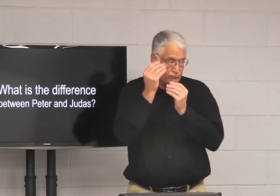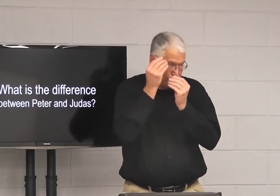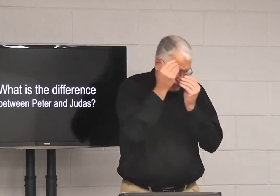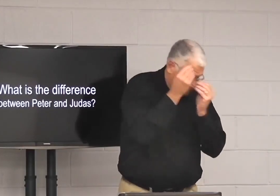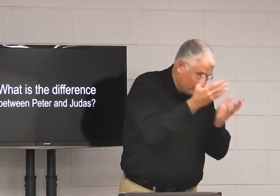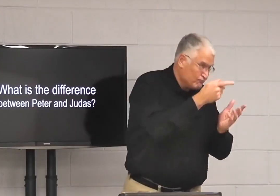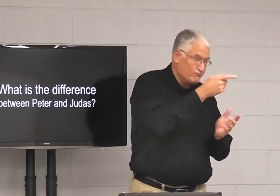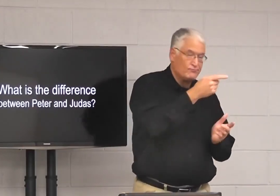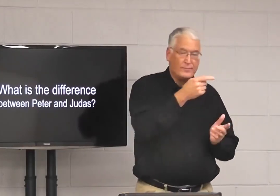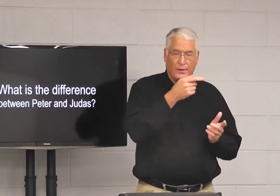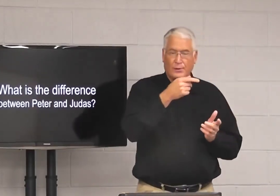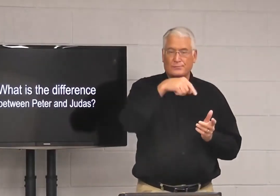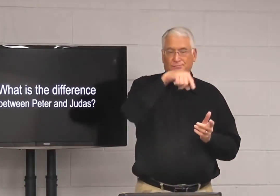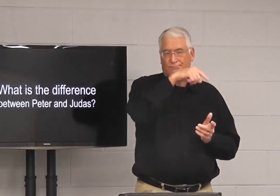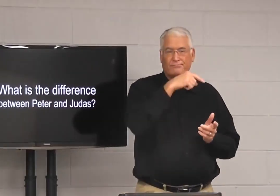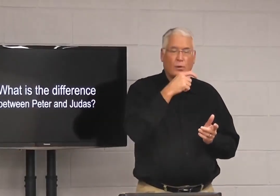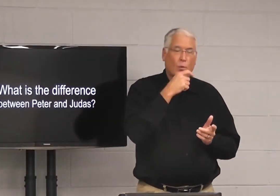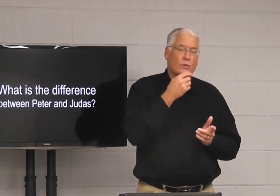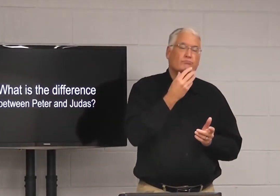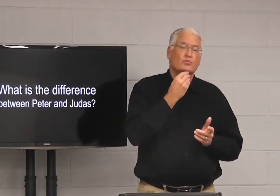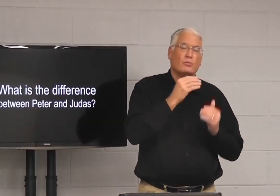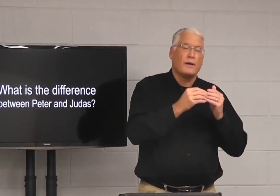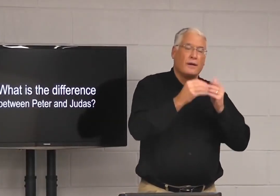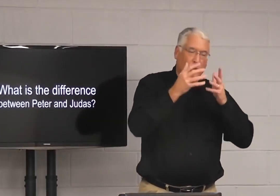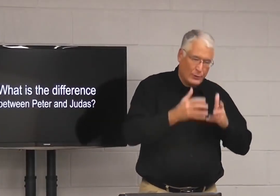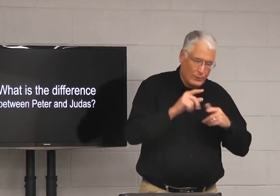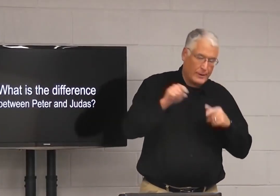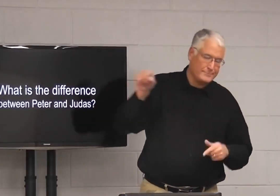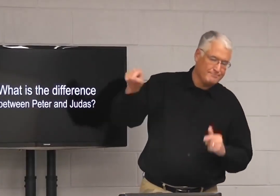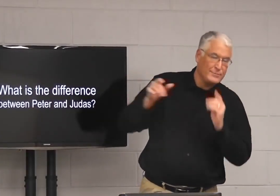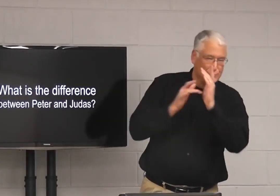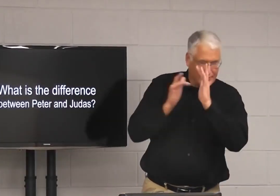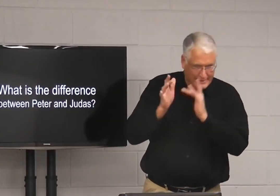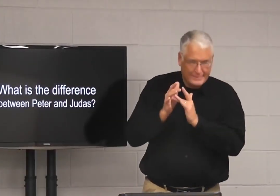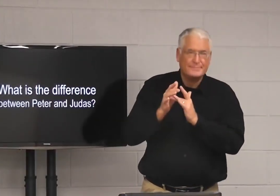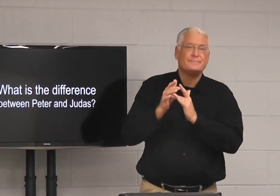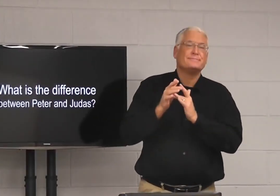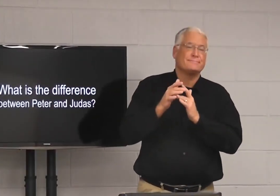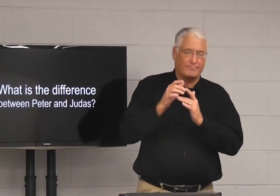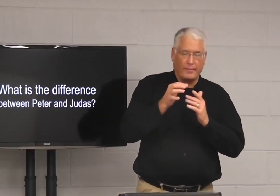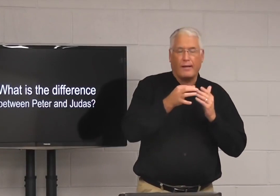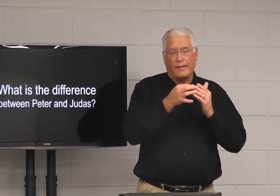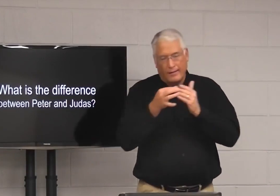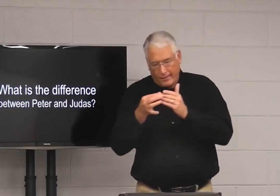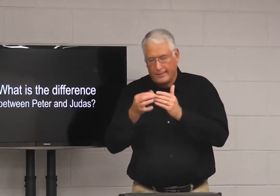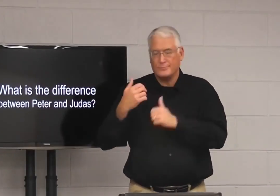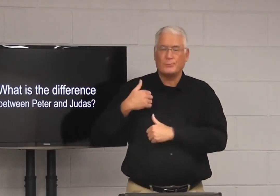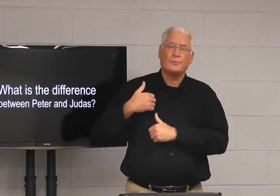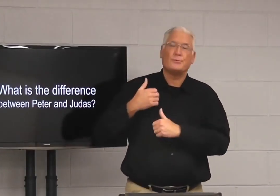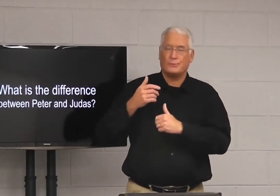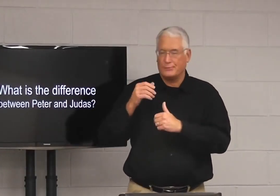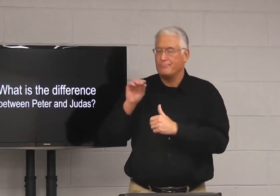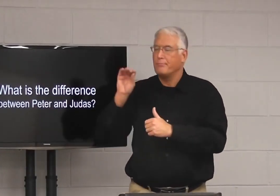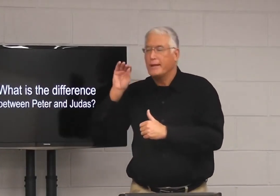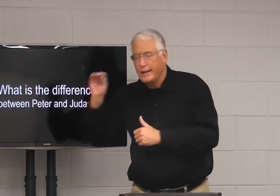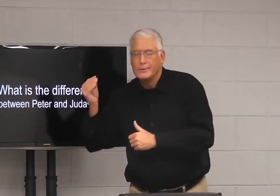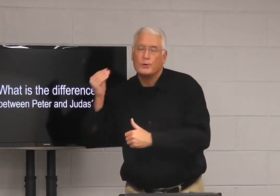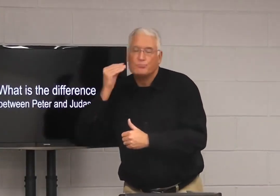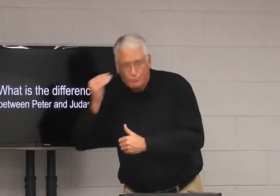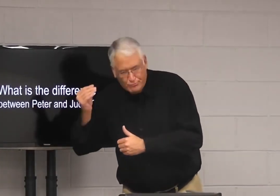betrayed Jesus. He had told the religious Jewish leaders and led them to Jesus, and